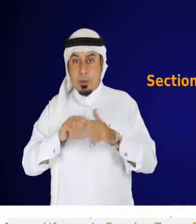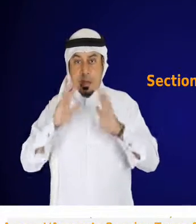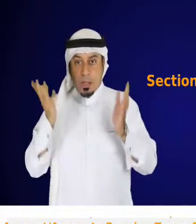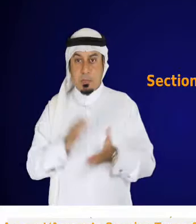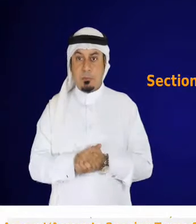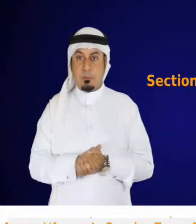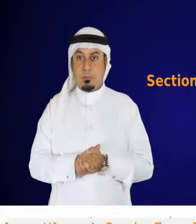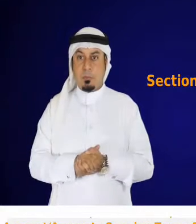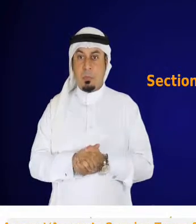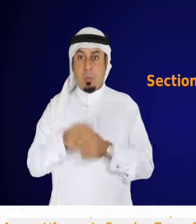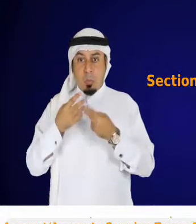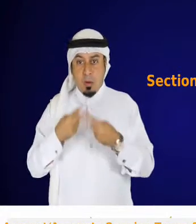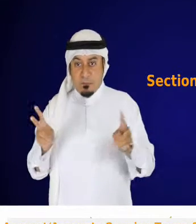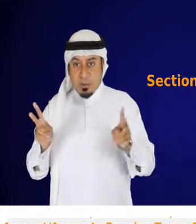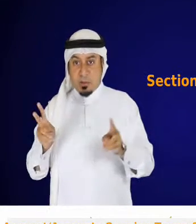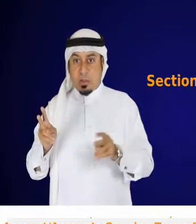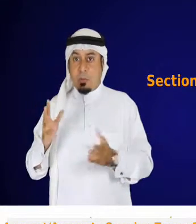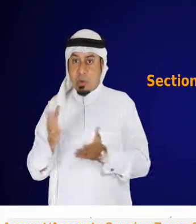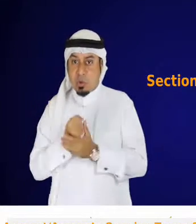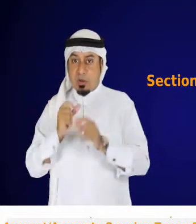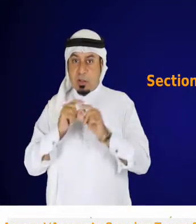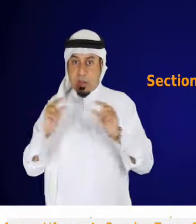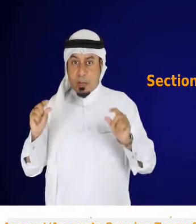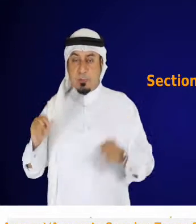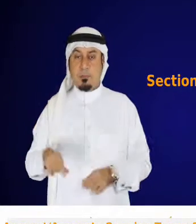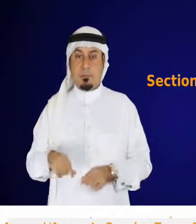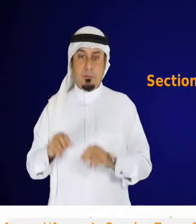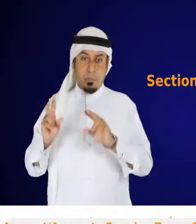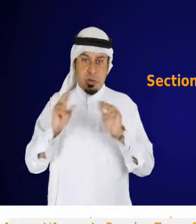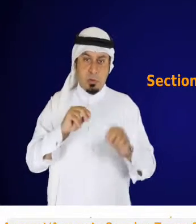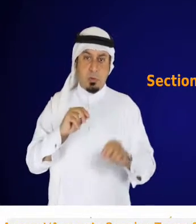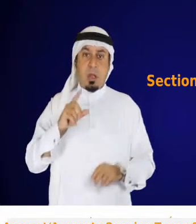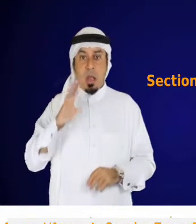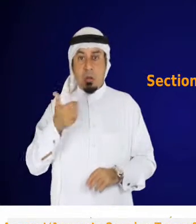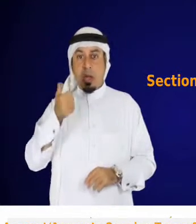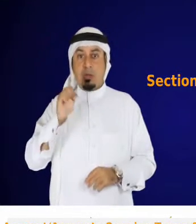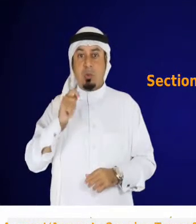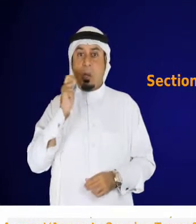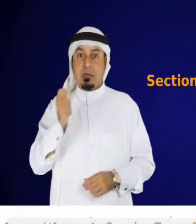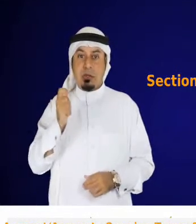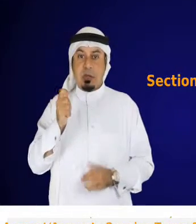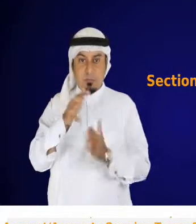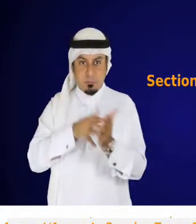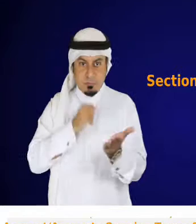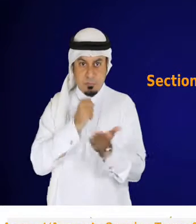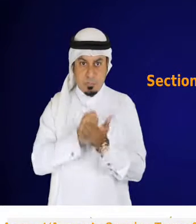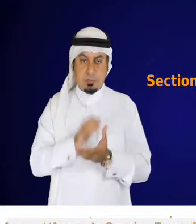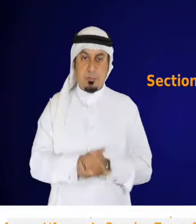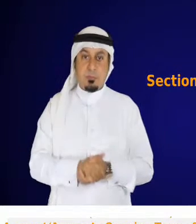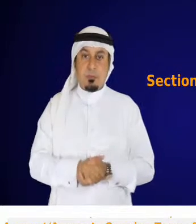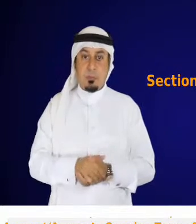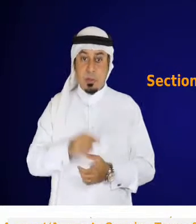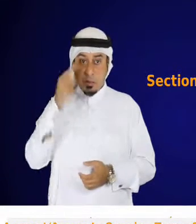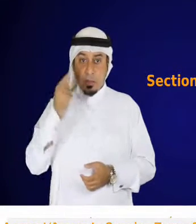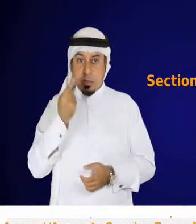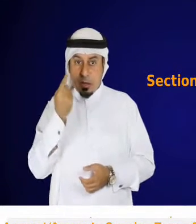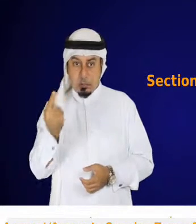and all his transactions at the bank, which are received by the bank from experts, chartered accountants,